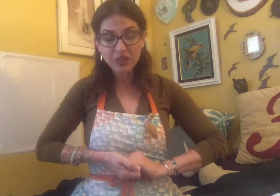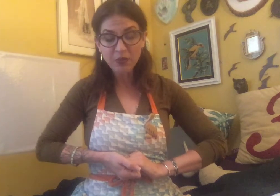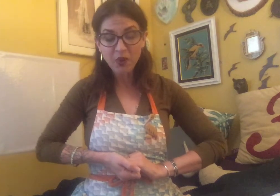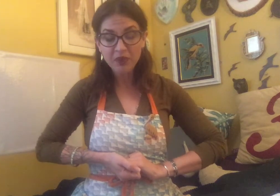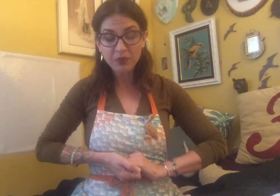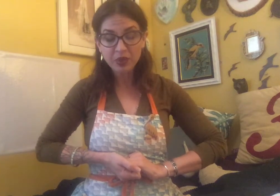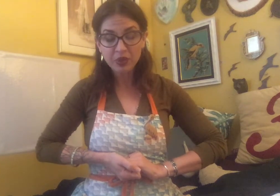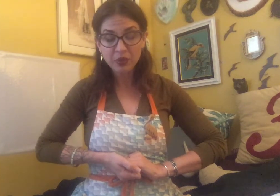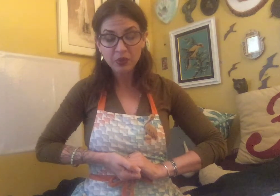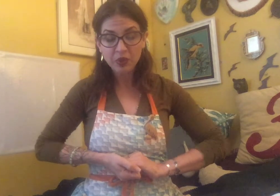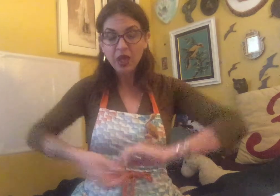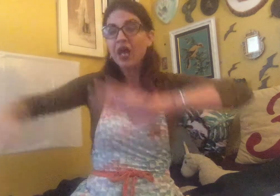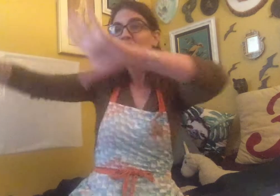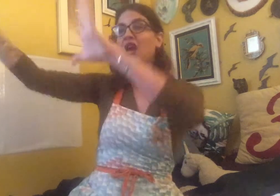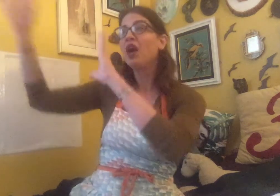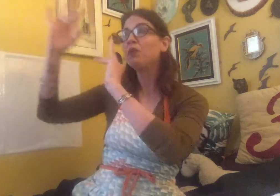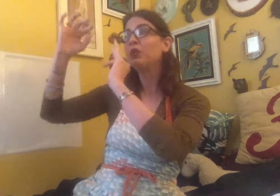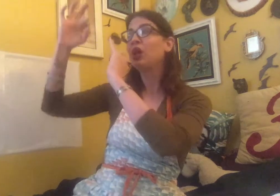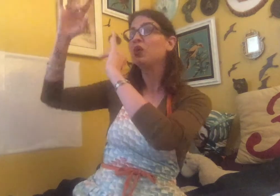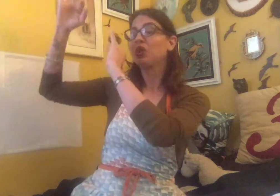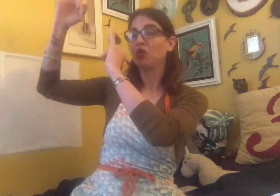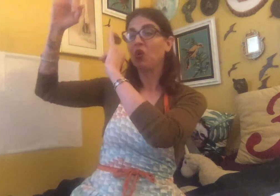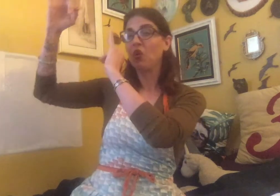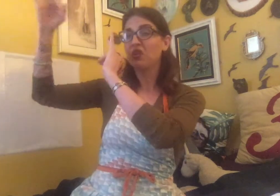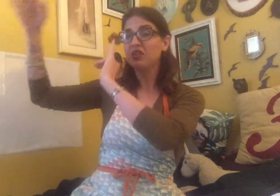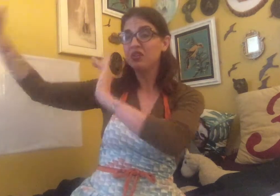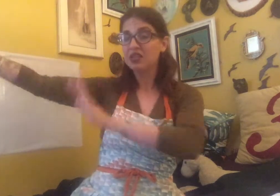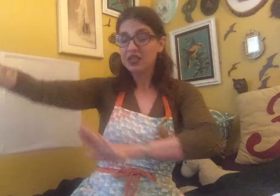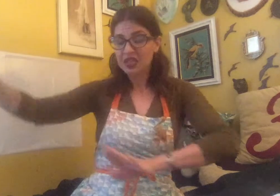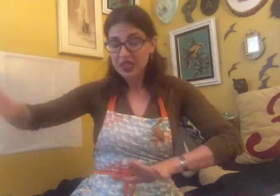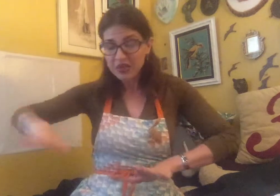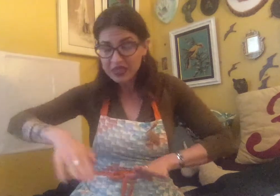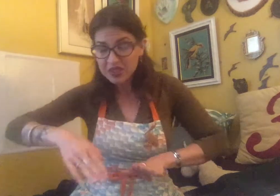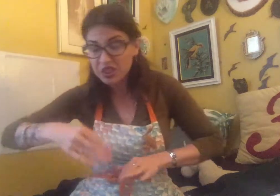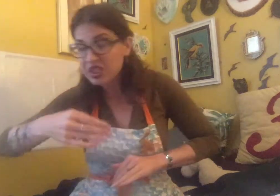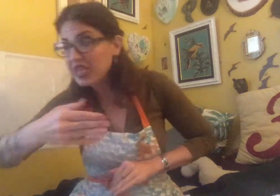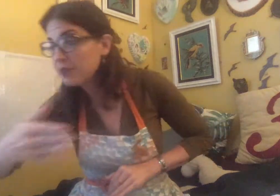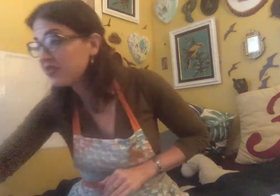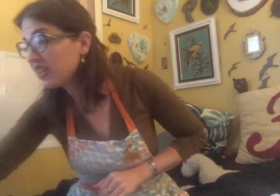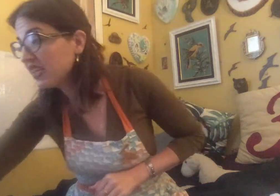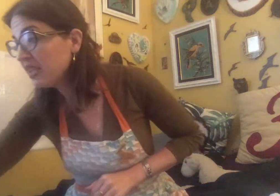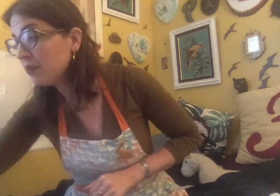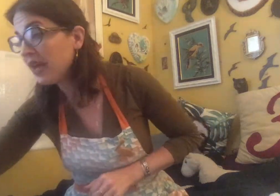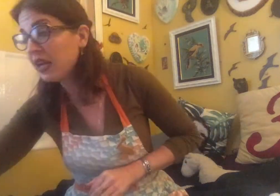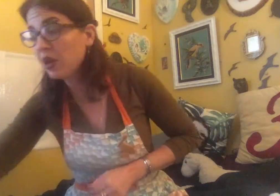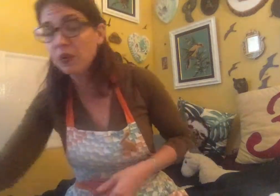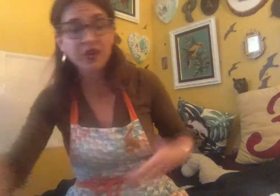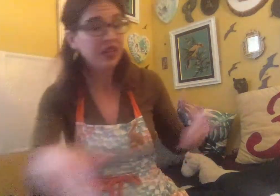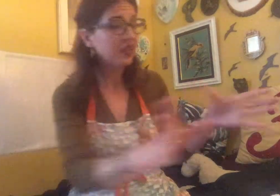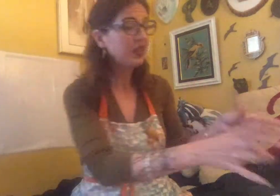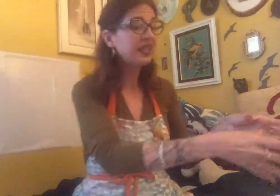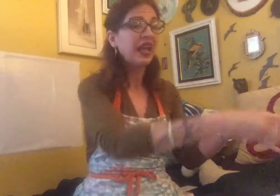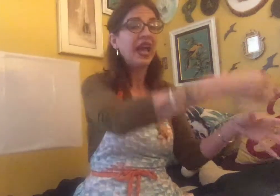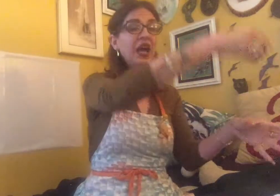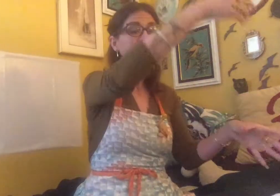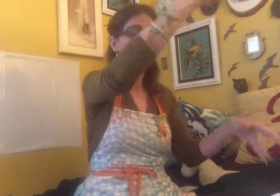Boy Blue, come blow your horn. The sheep's in the meadow, the cow's in